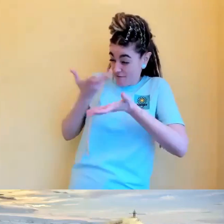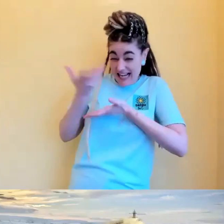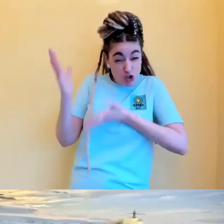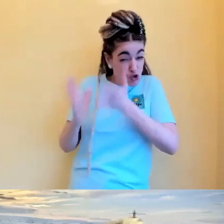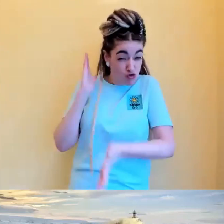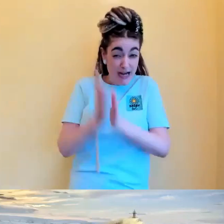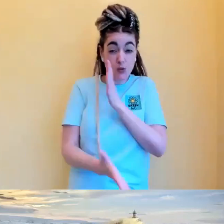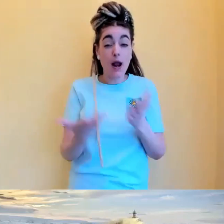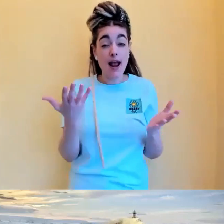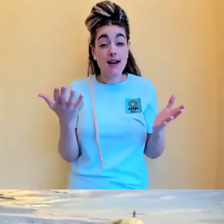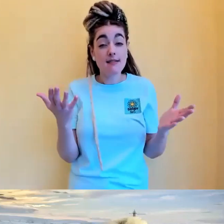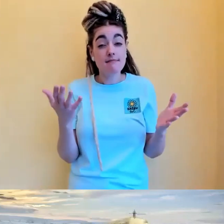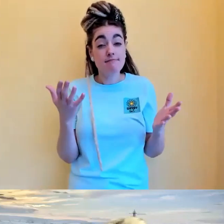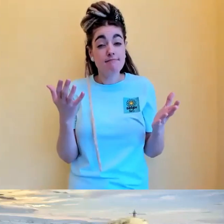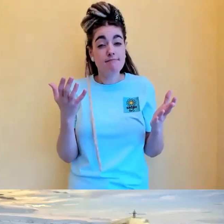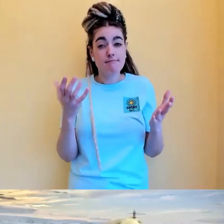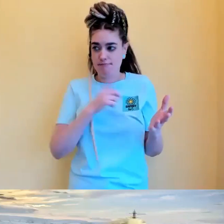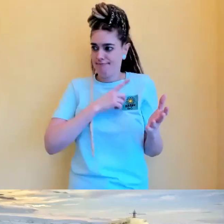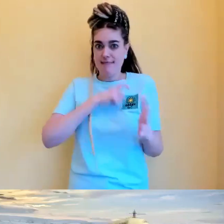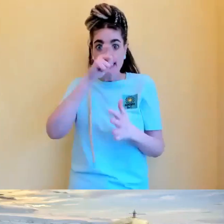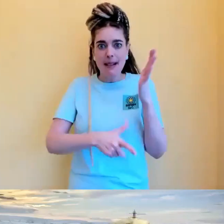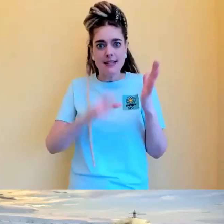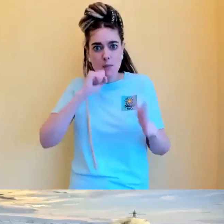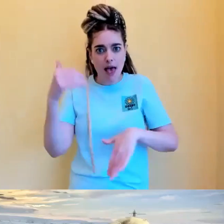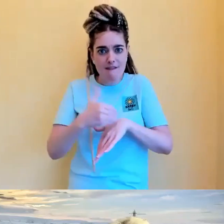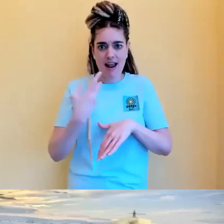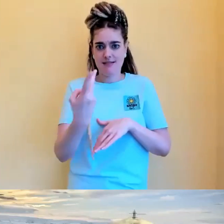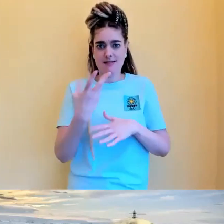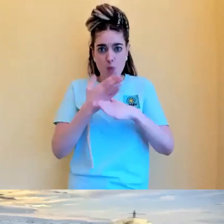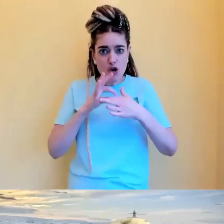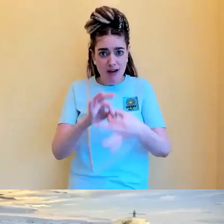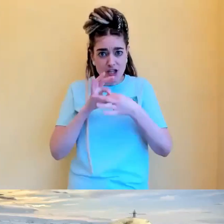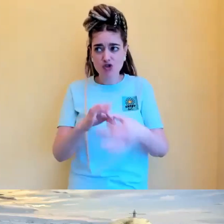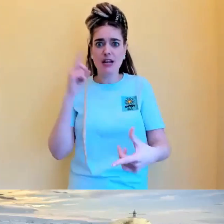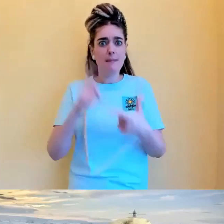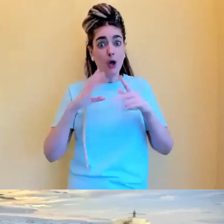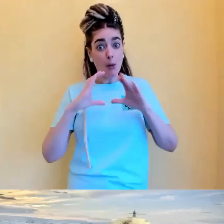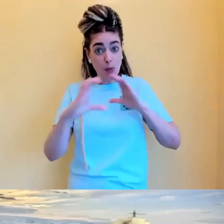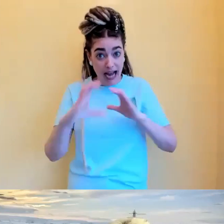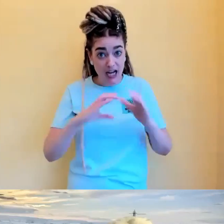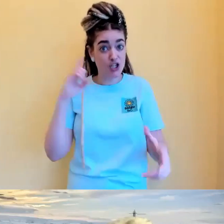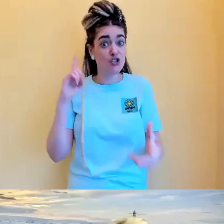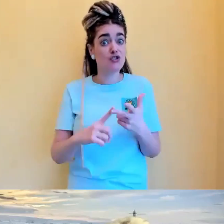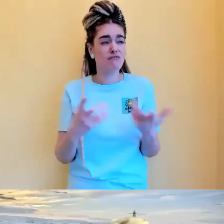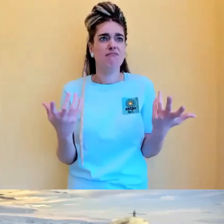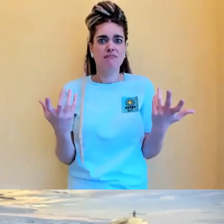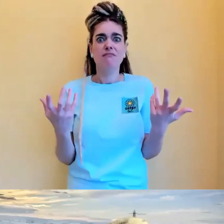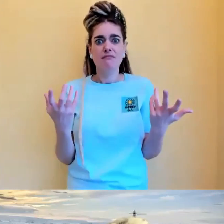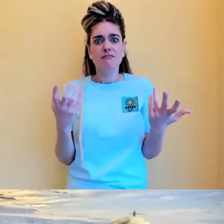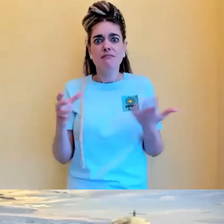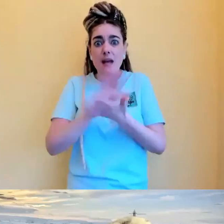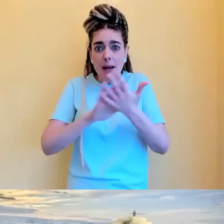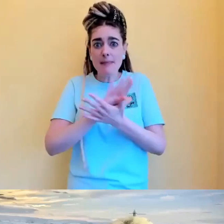because my disability affects how we work together, how we communicate. So it's always present in